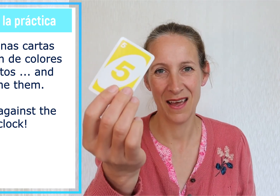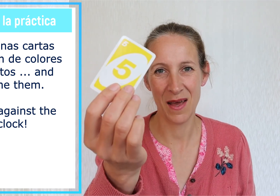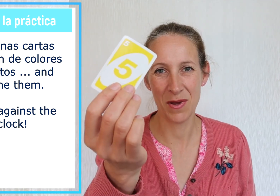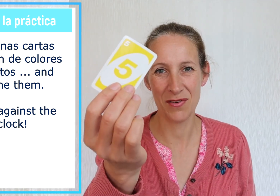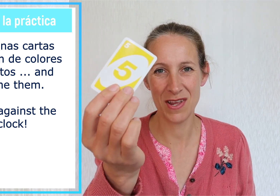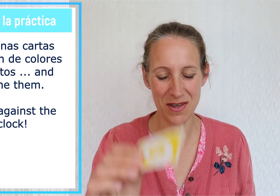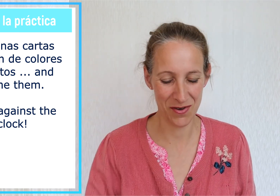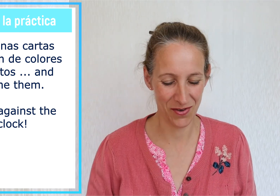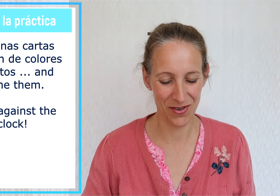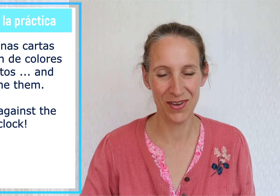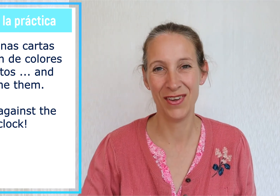amarillo,